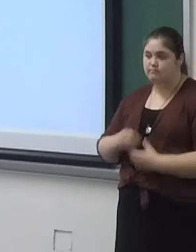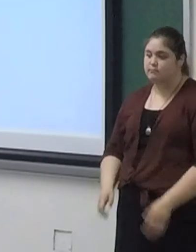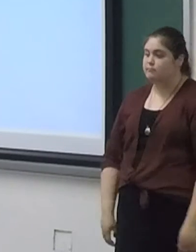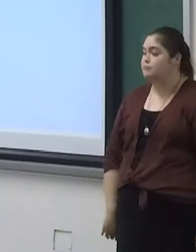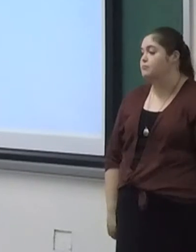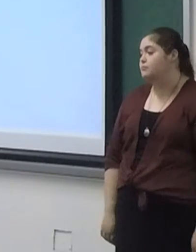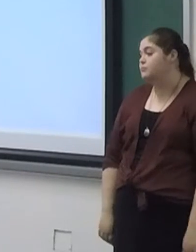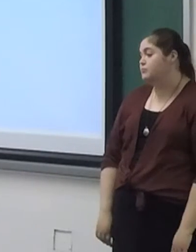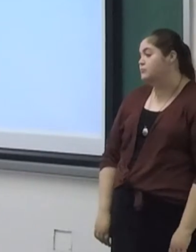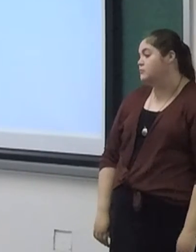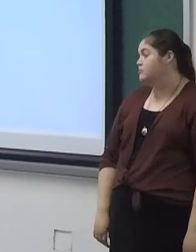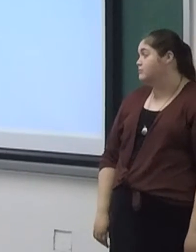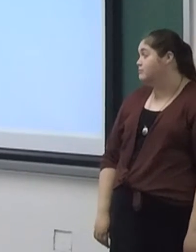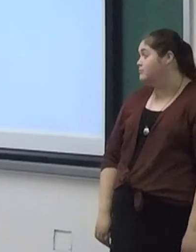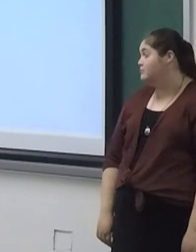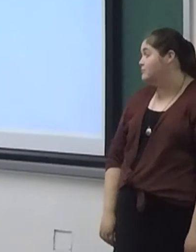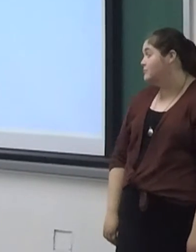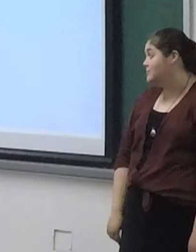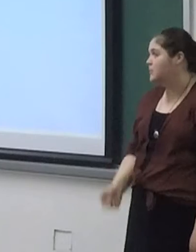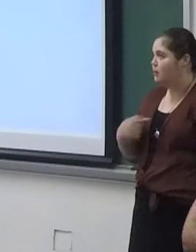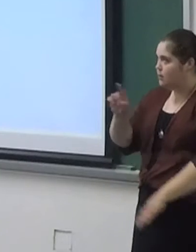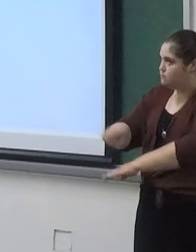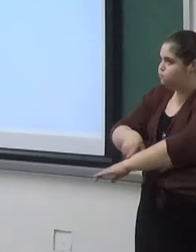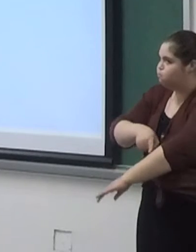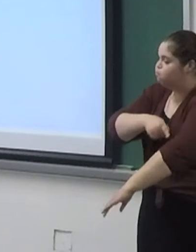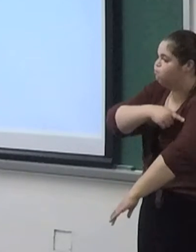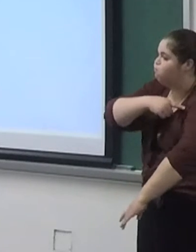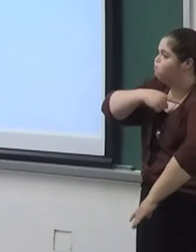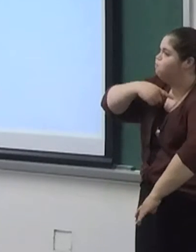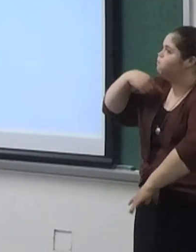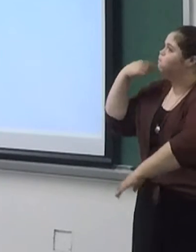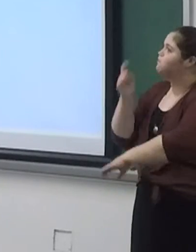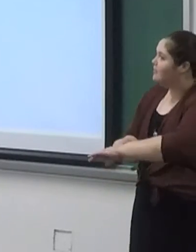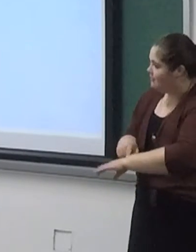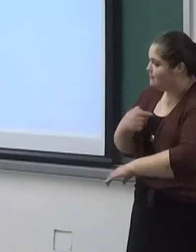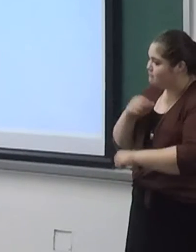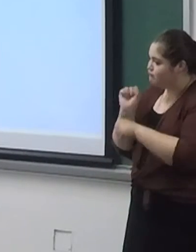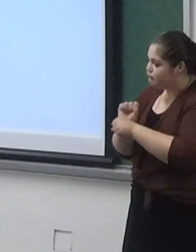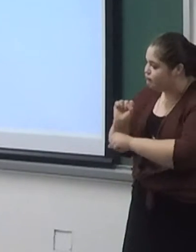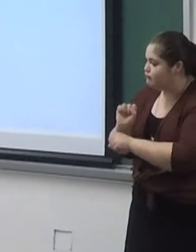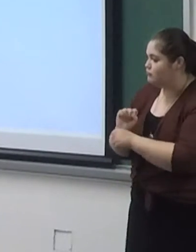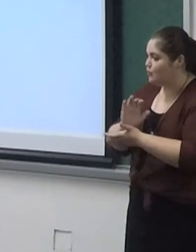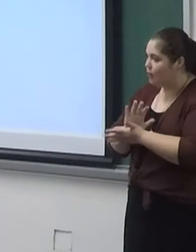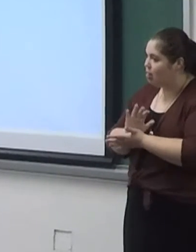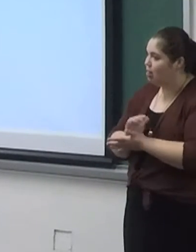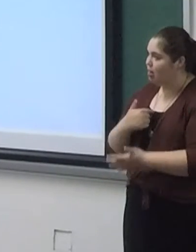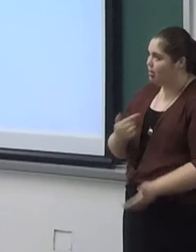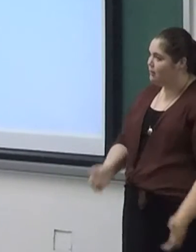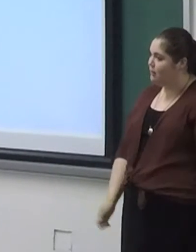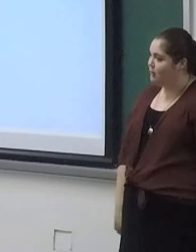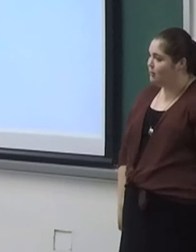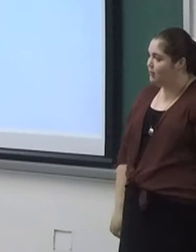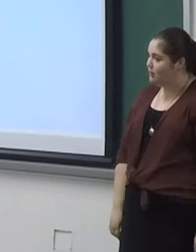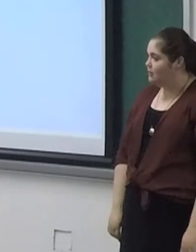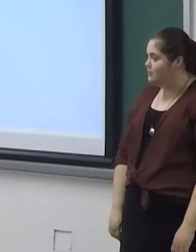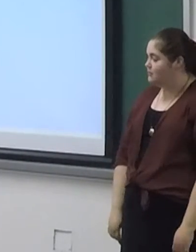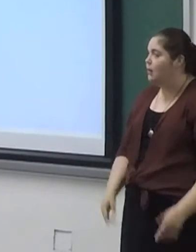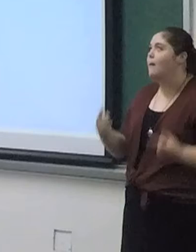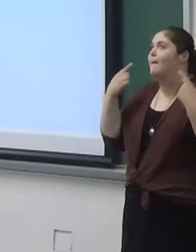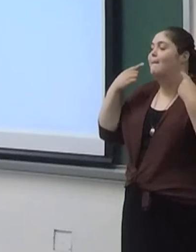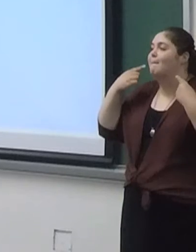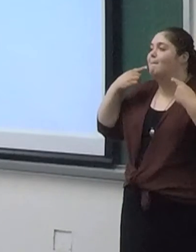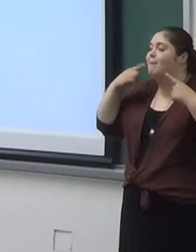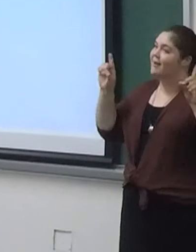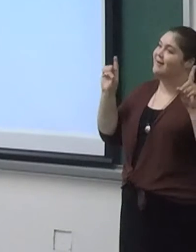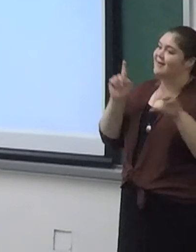And yeah, so it's been a long time since I've been going to school, and it's finally